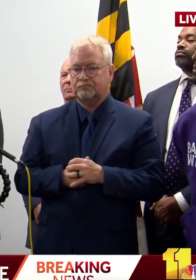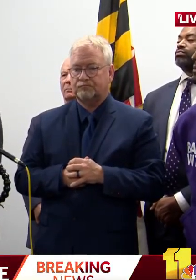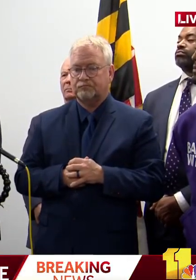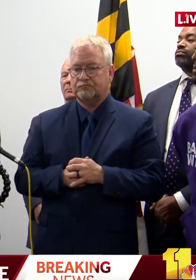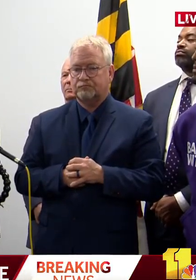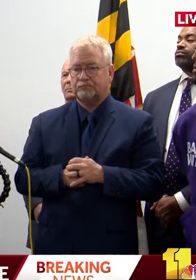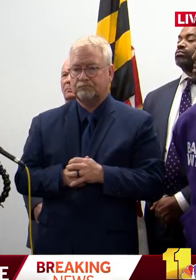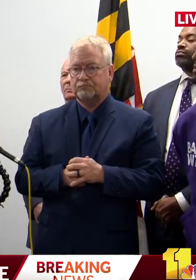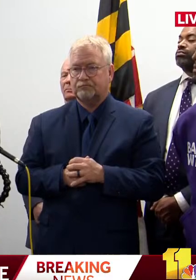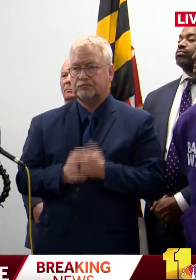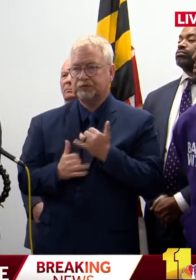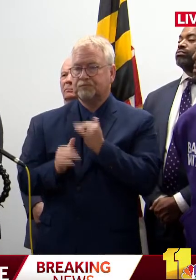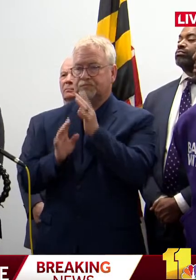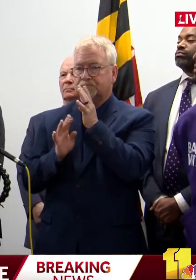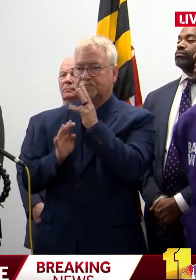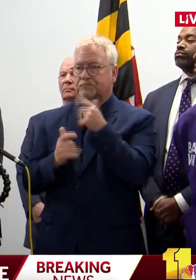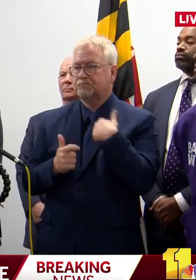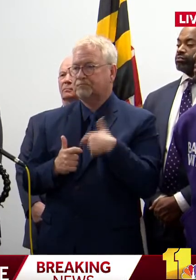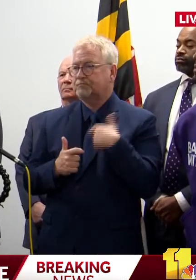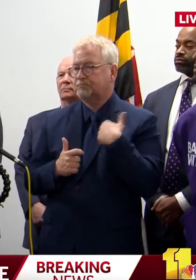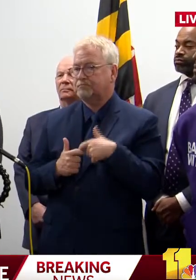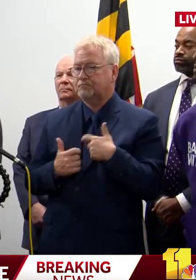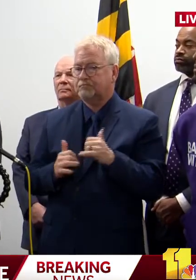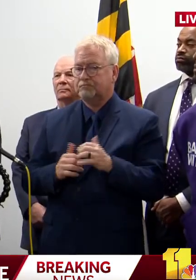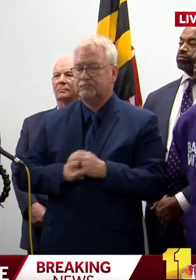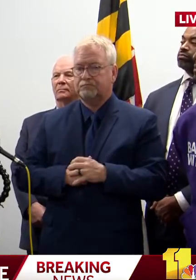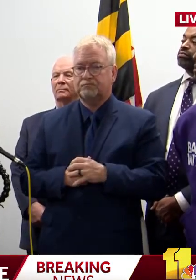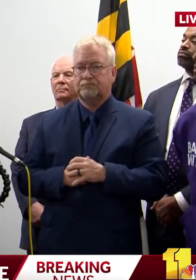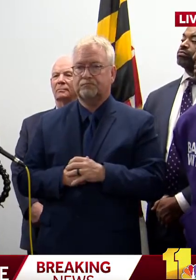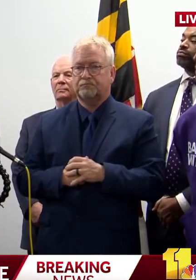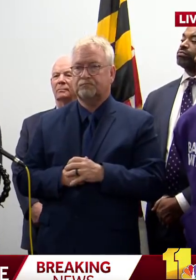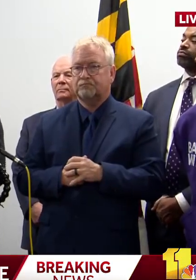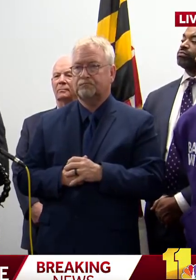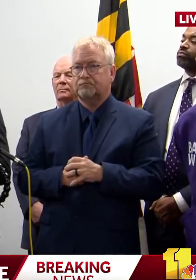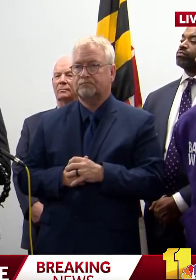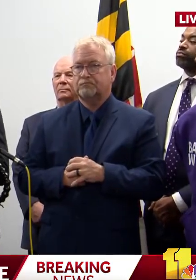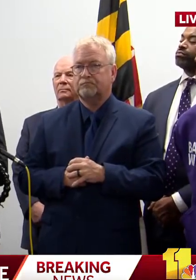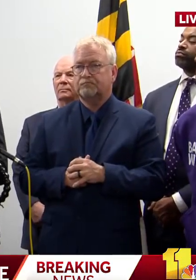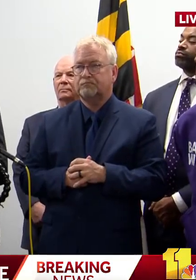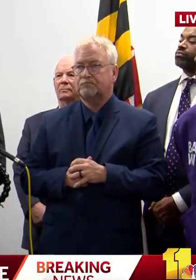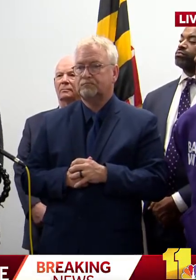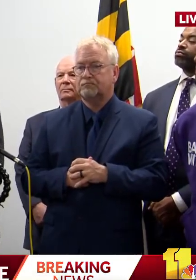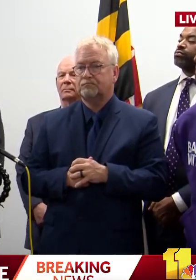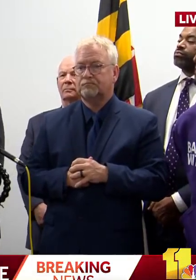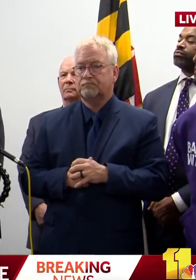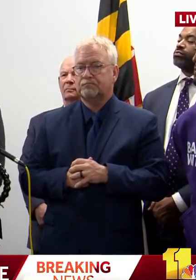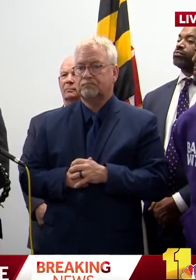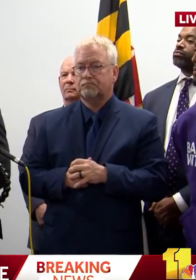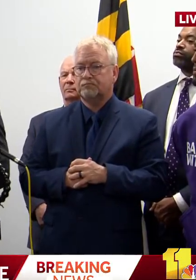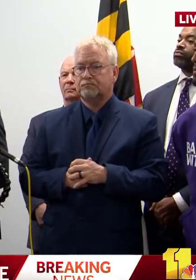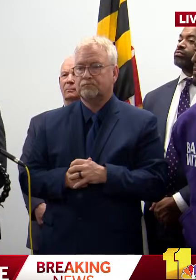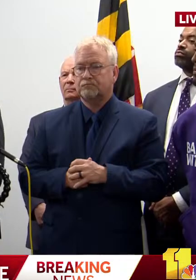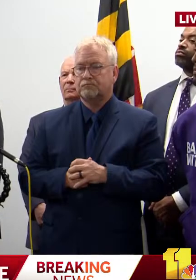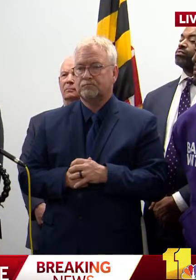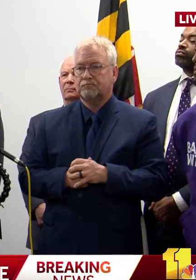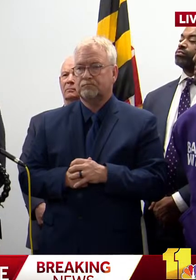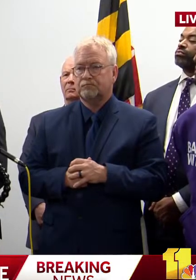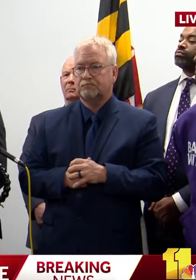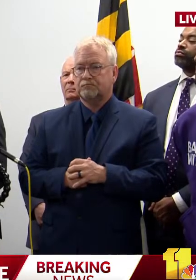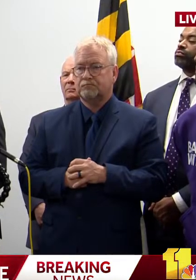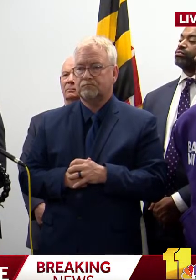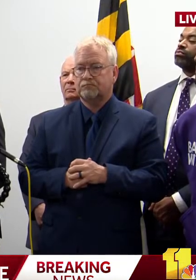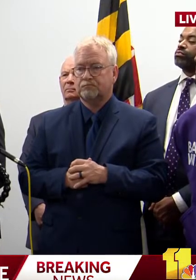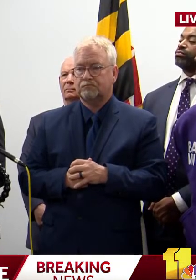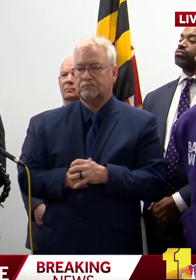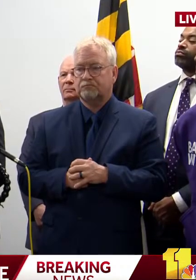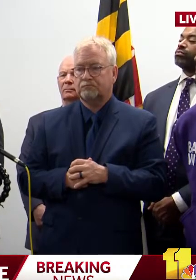necesidad de construir la puente, de construir oportunidad para todos